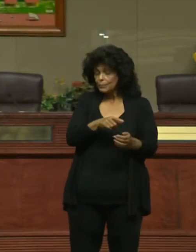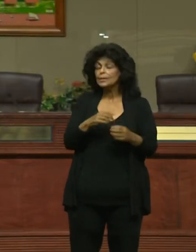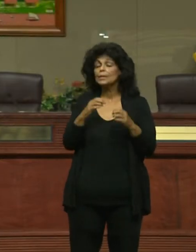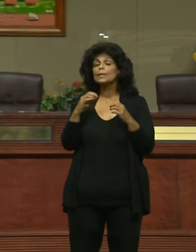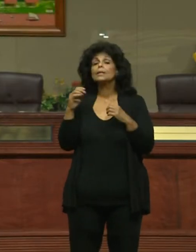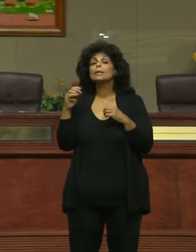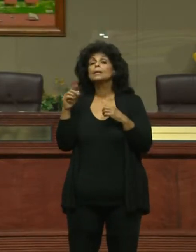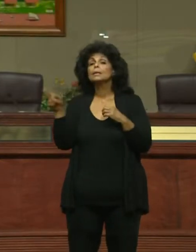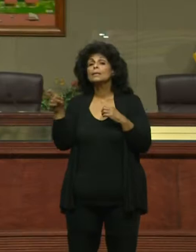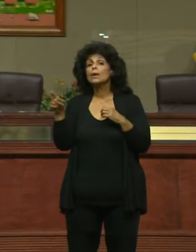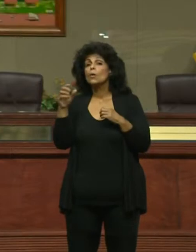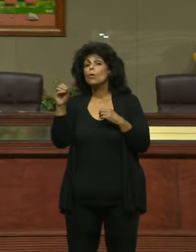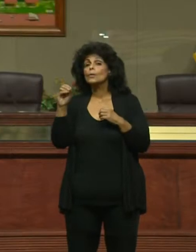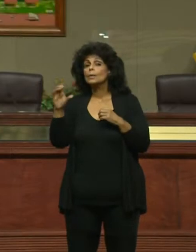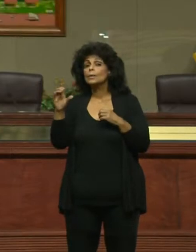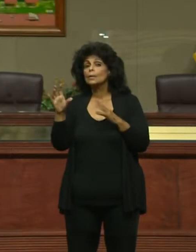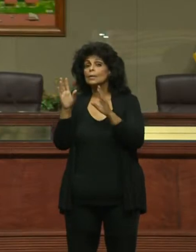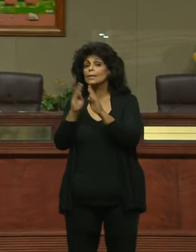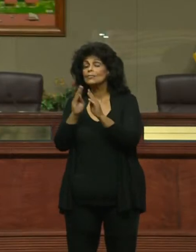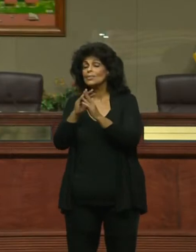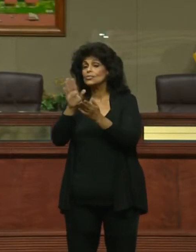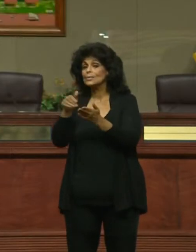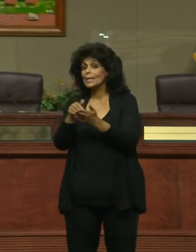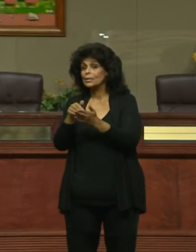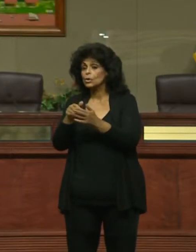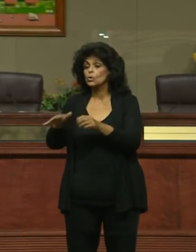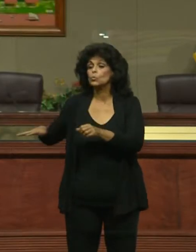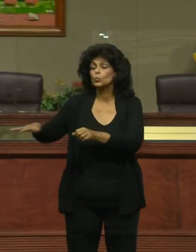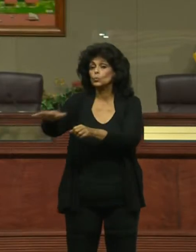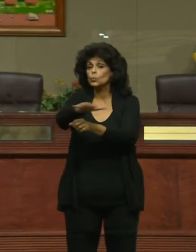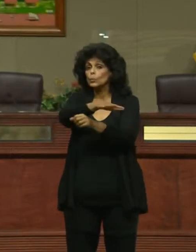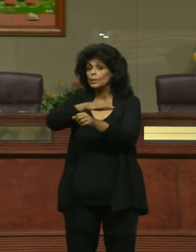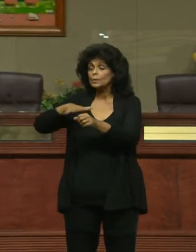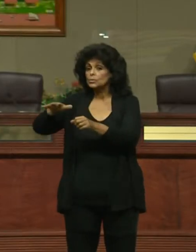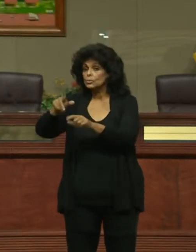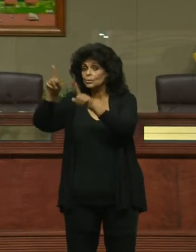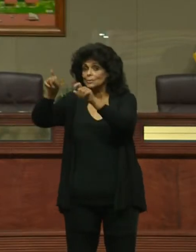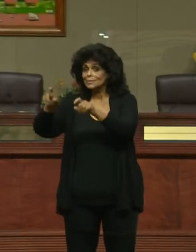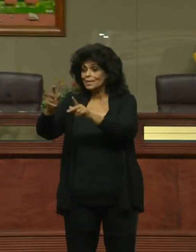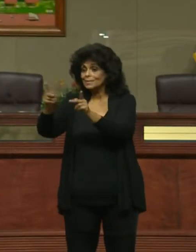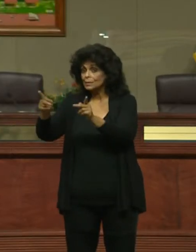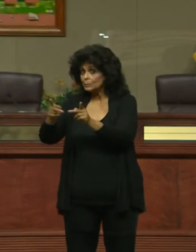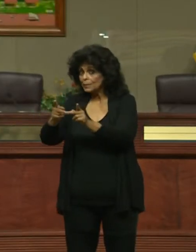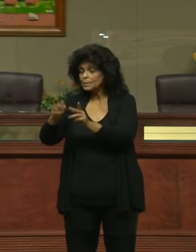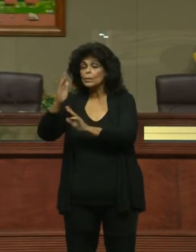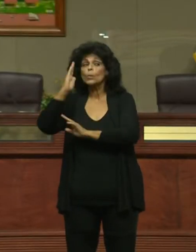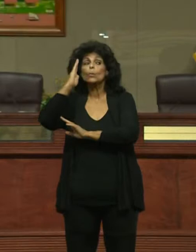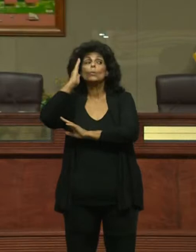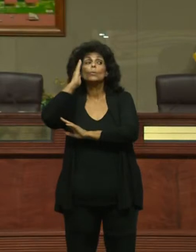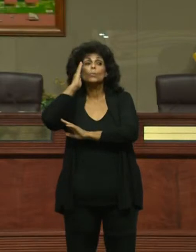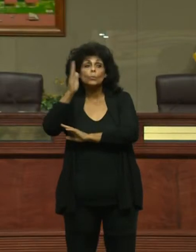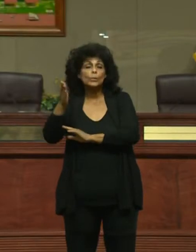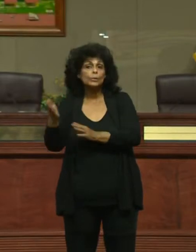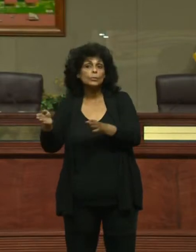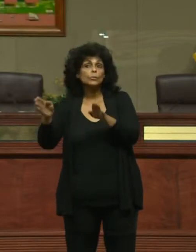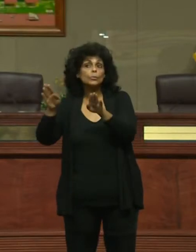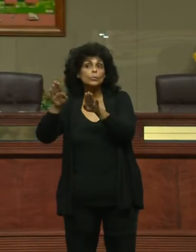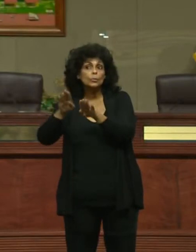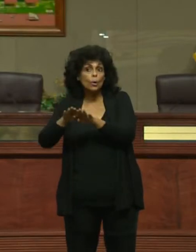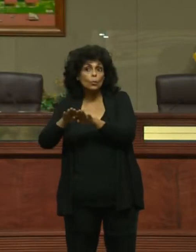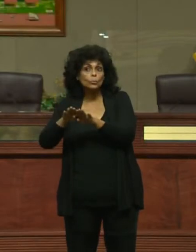Convention Center regional testing site will close on